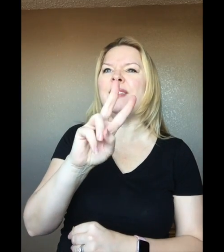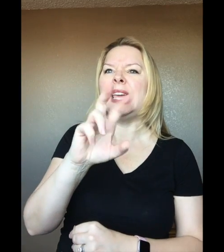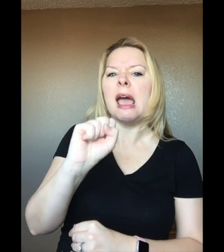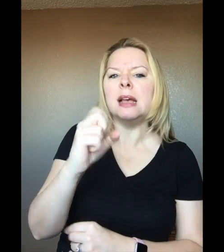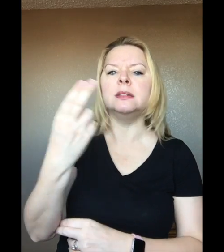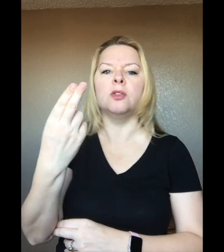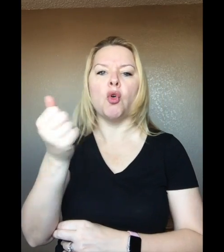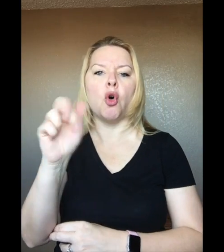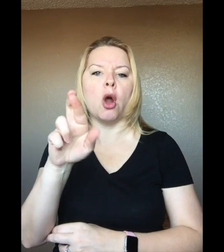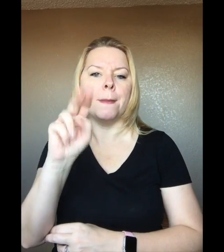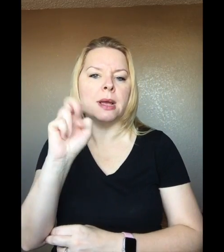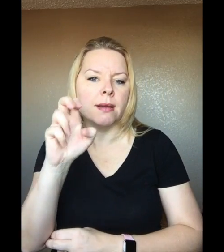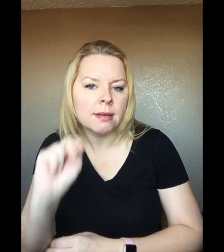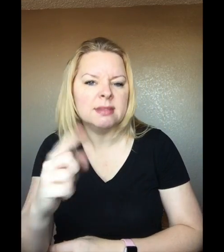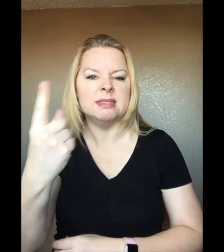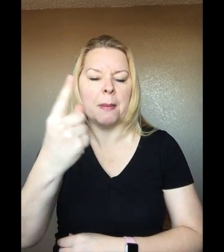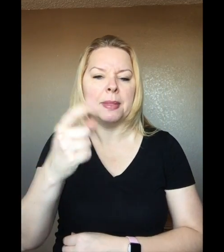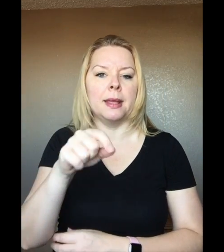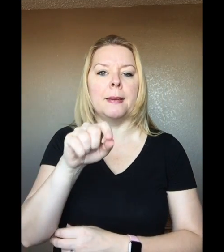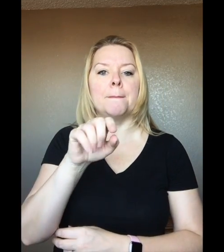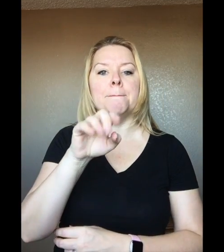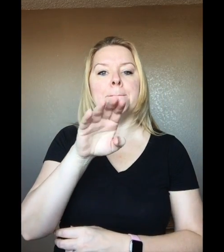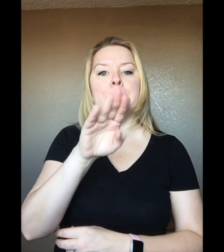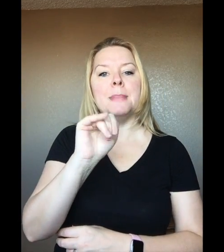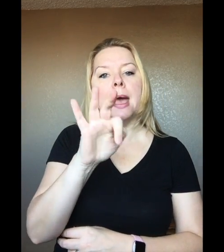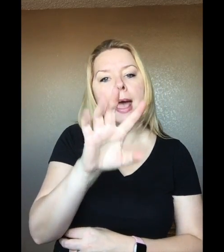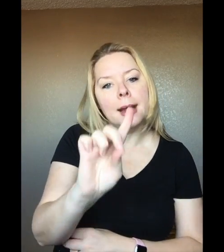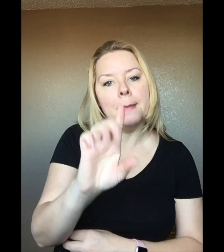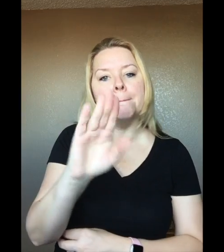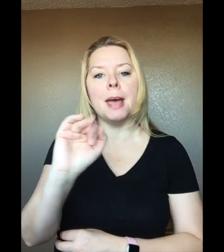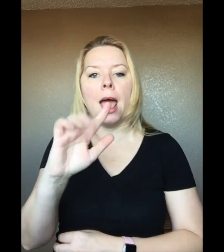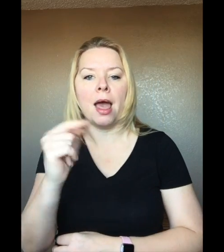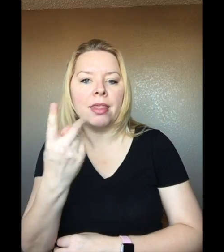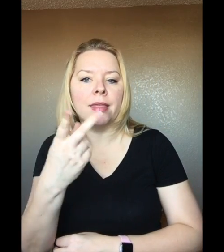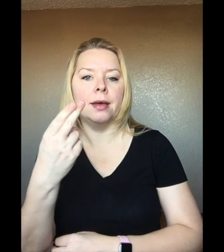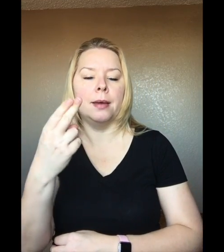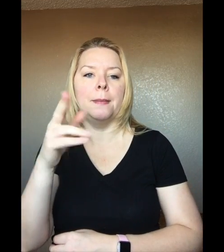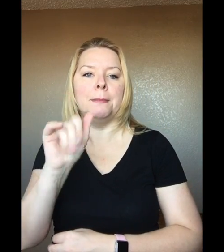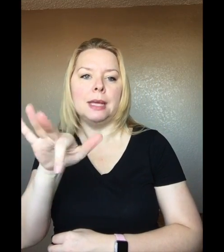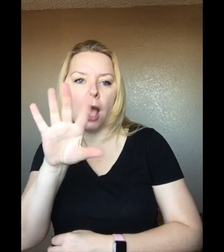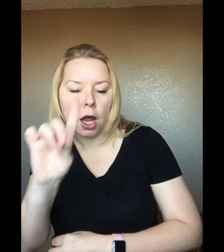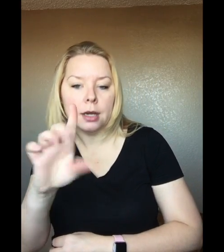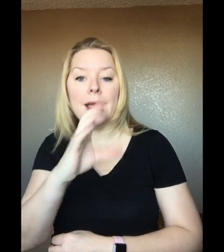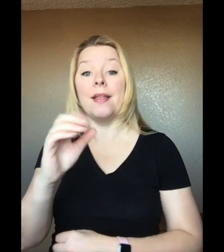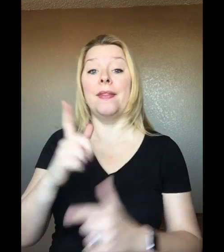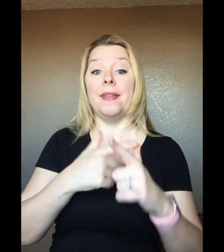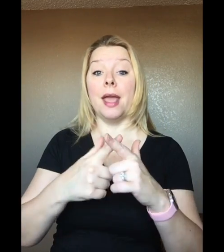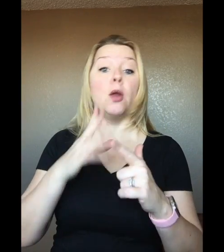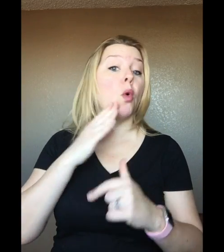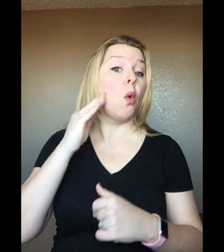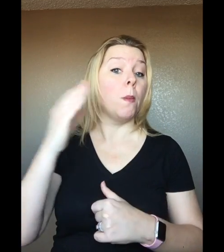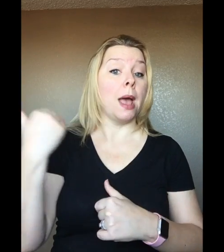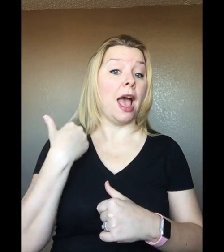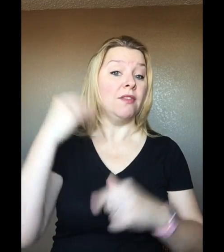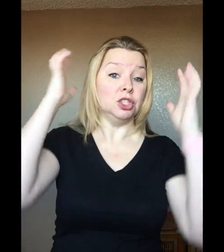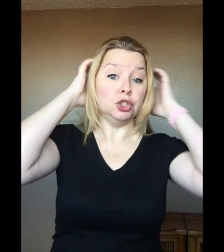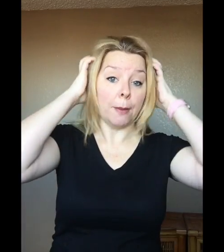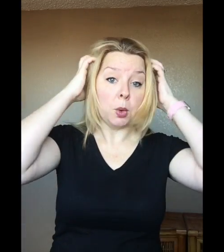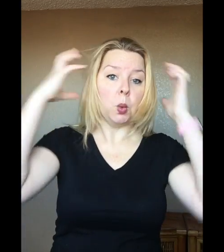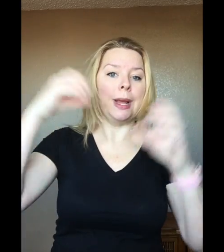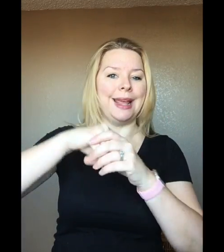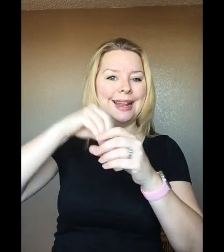or Harmon or something. Bed Bath & Beyond. And what I do at home is I have my shampoo in